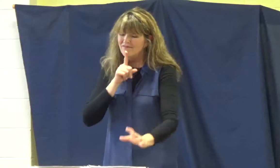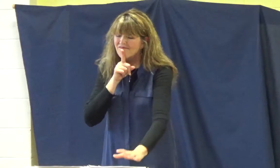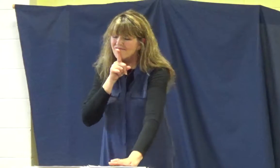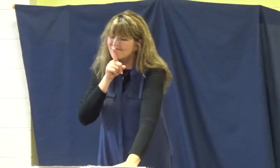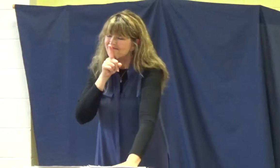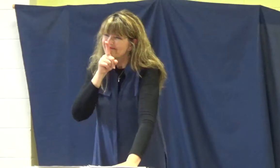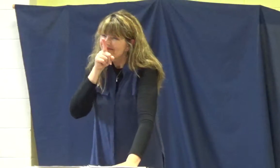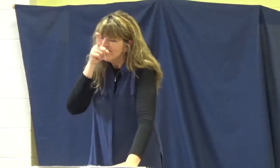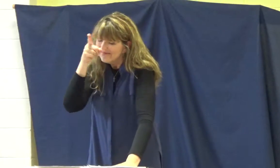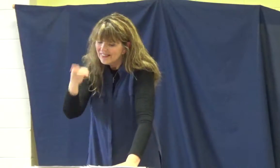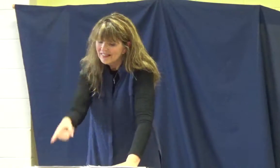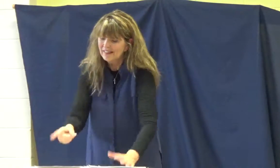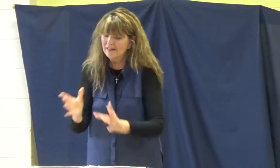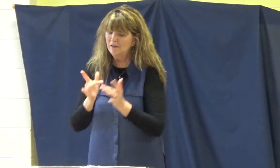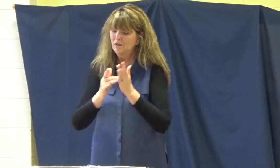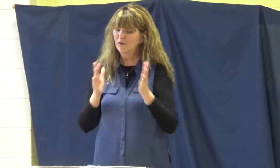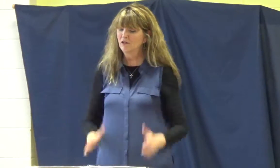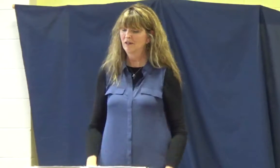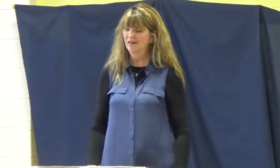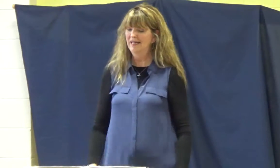Paul was such an authentic Christian.